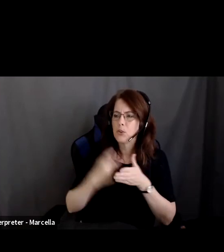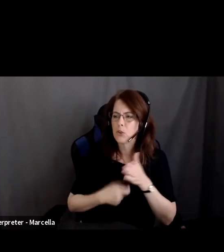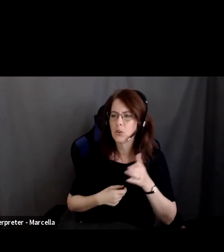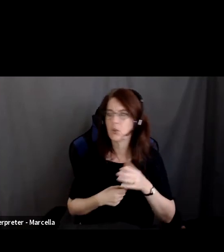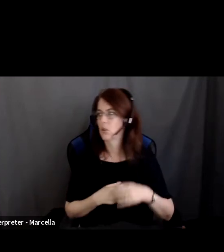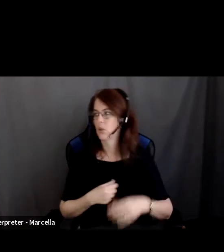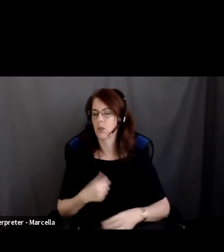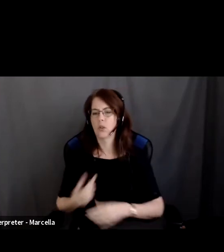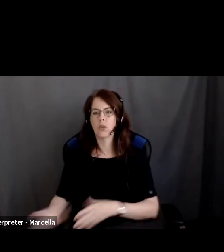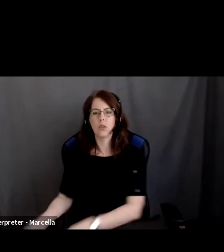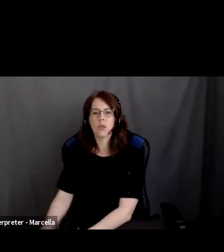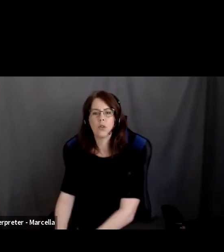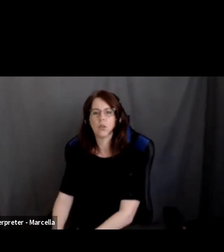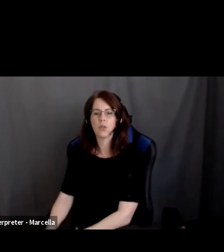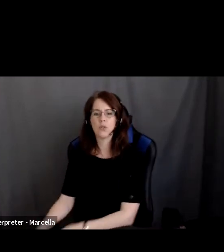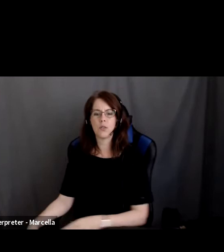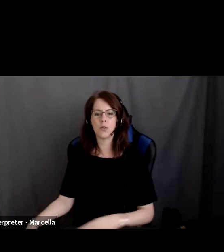We select the